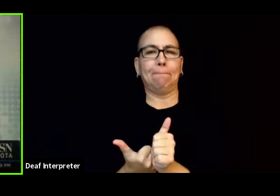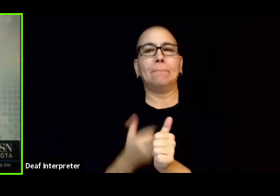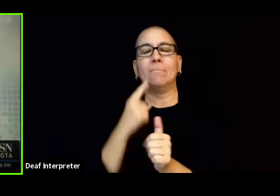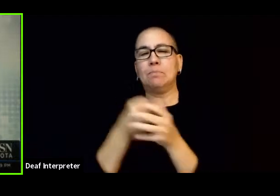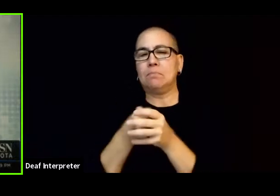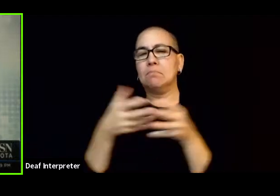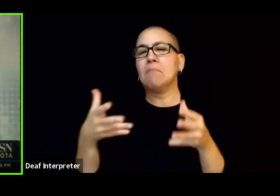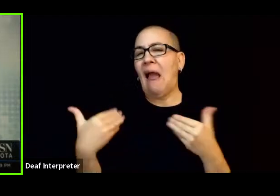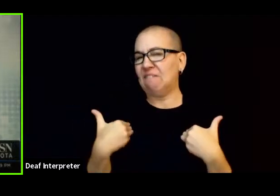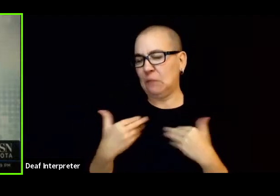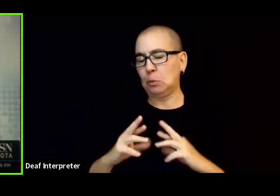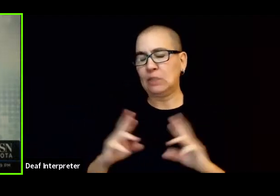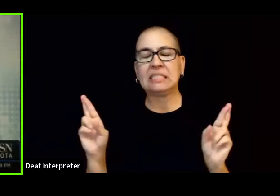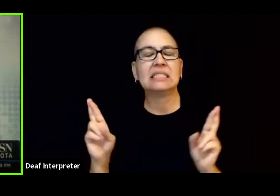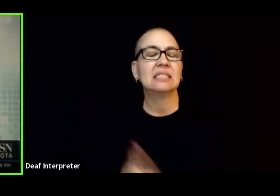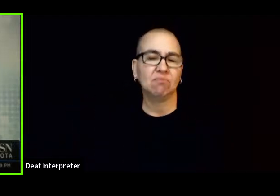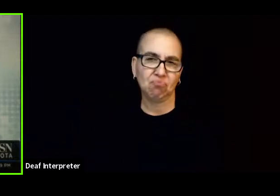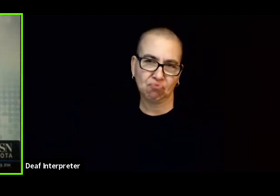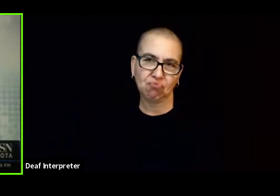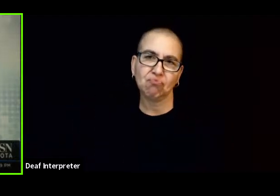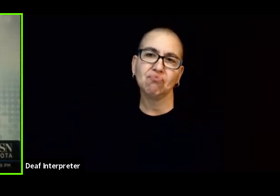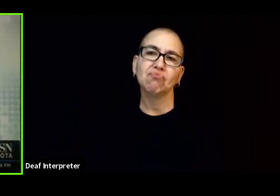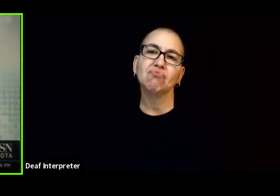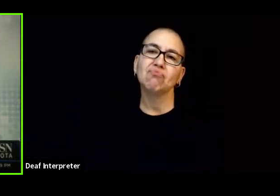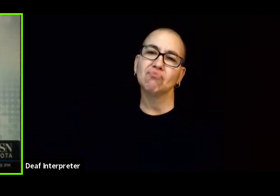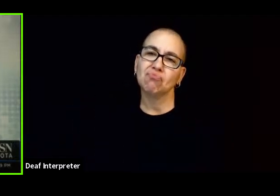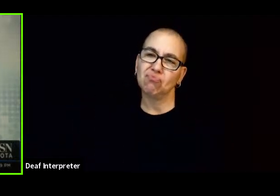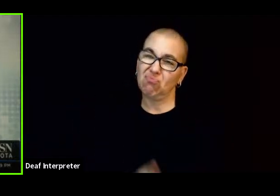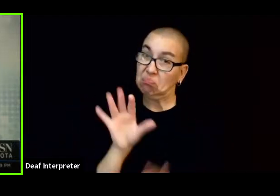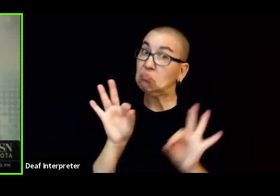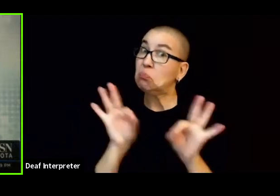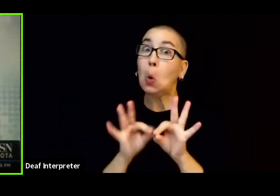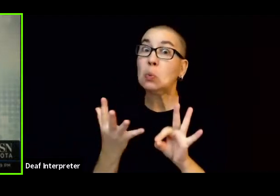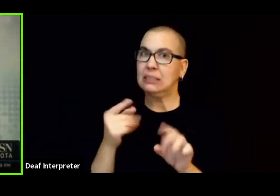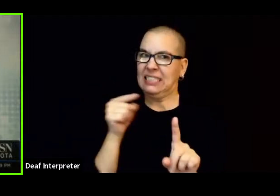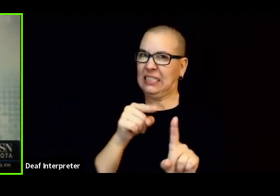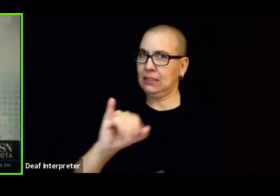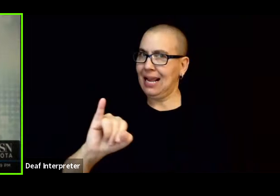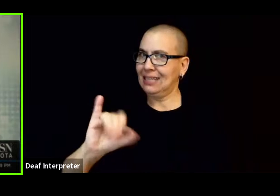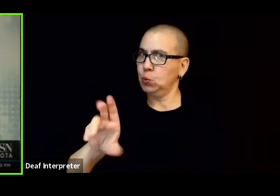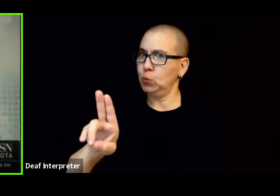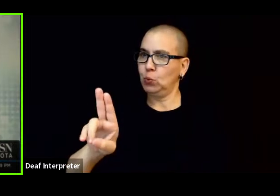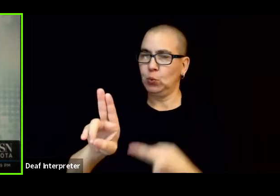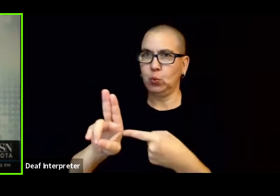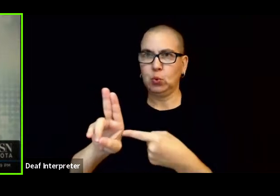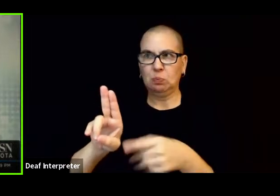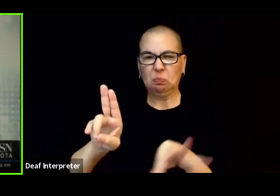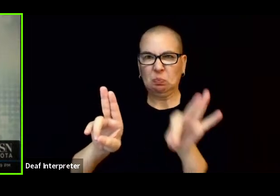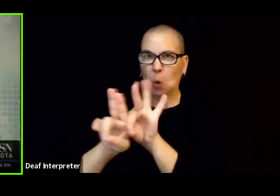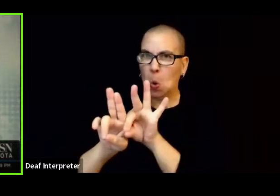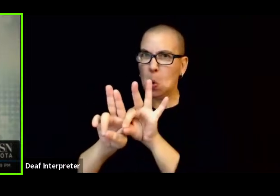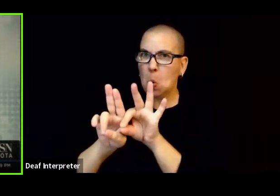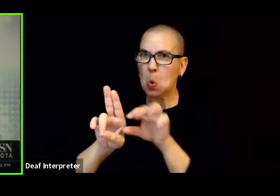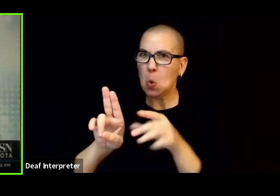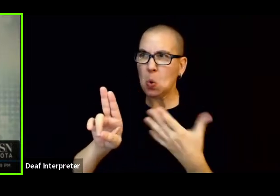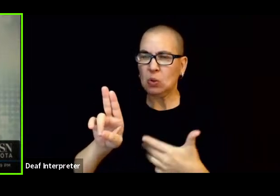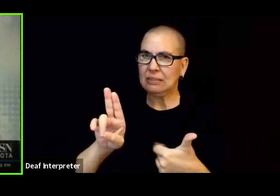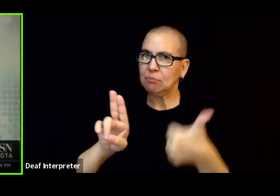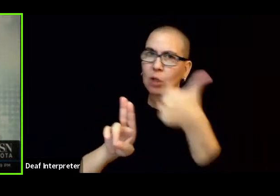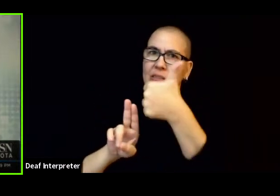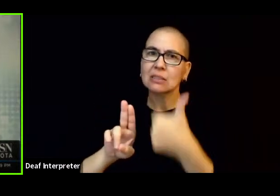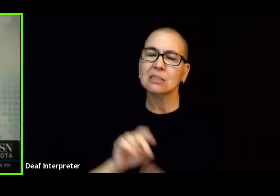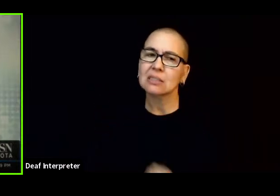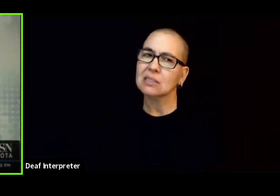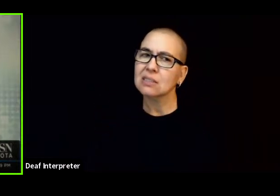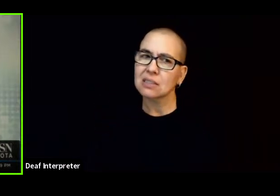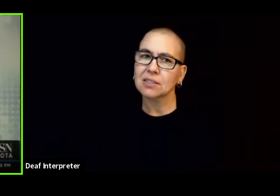sure that intensive care resources, people can get to those, is really, I think, an asset that